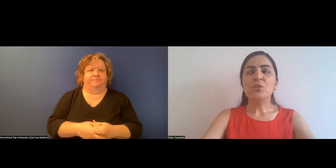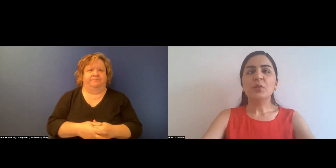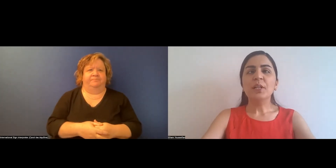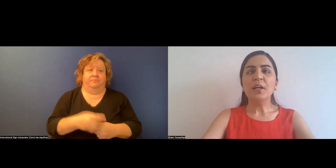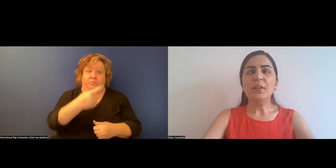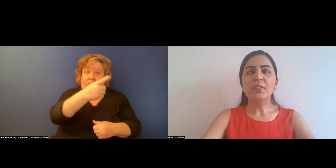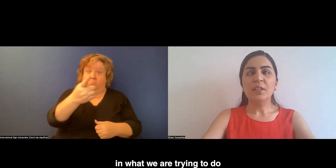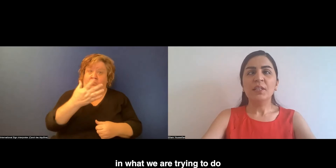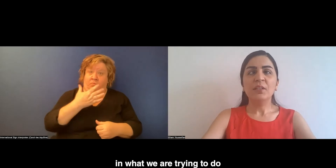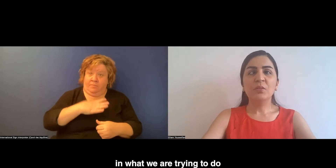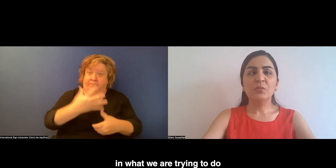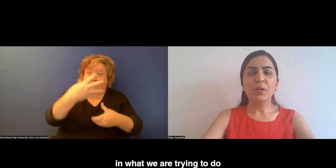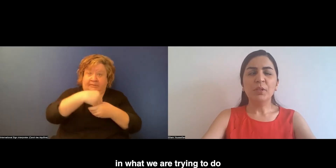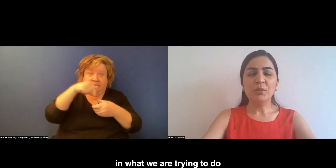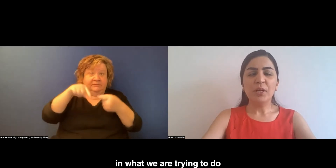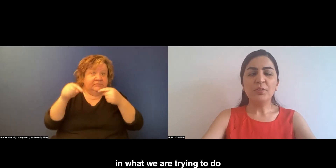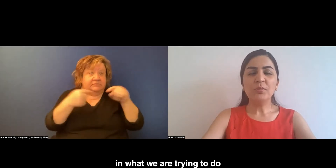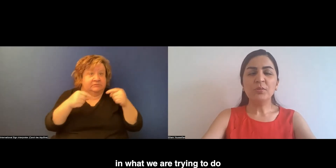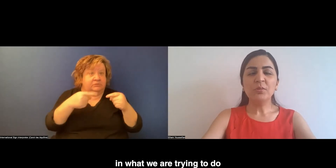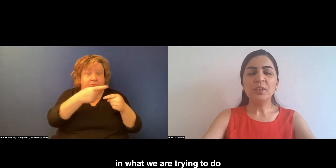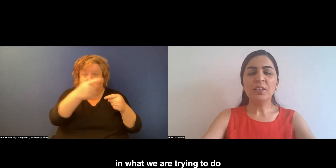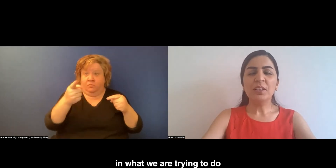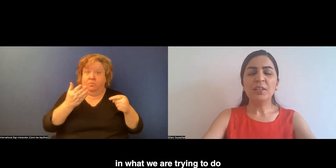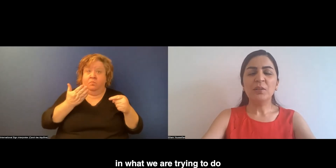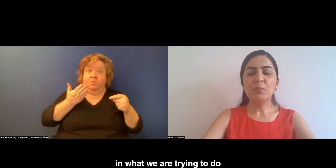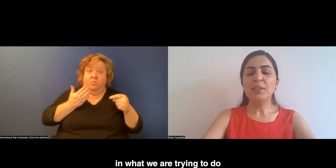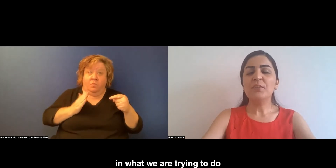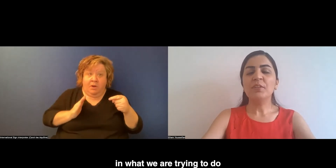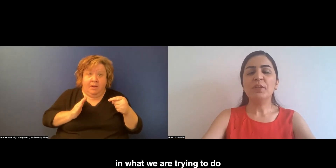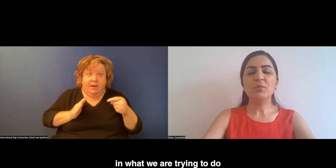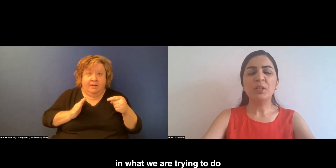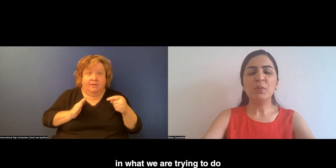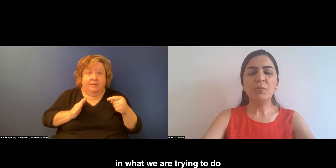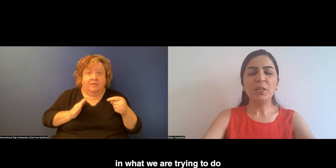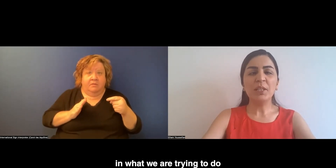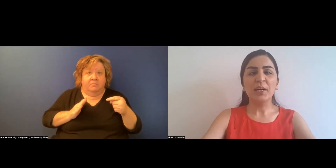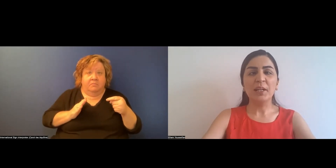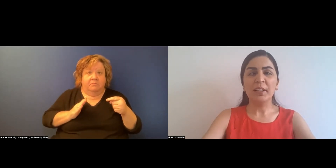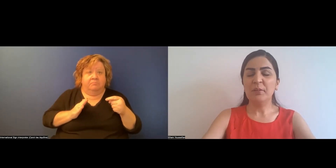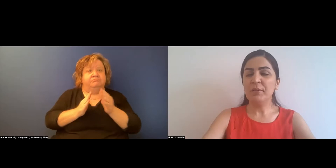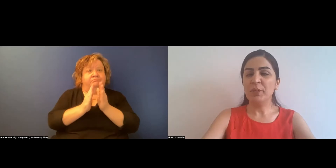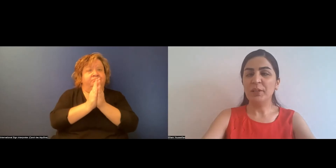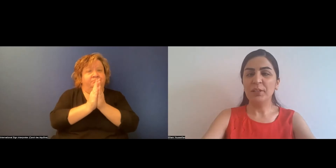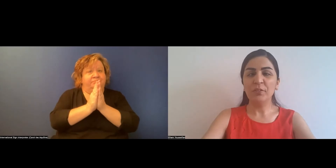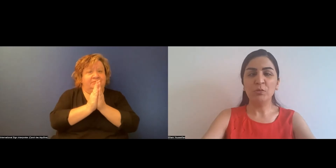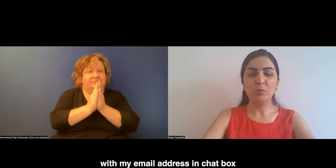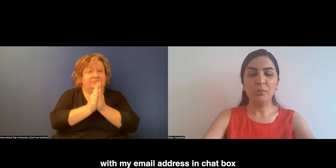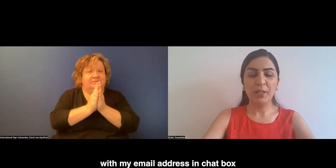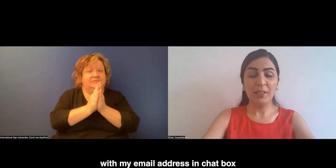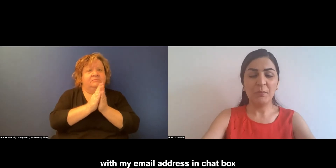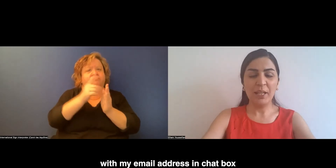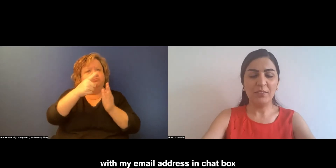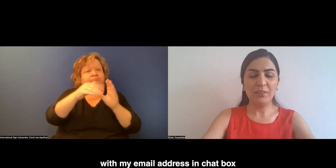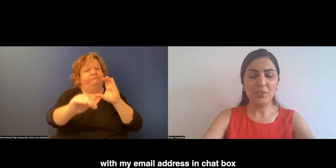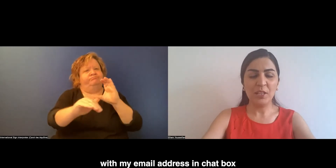conversations and join us in what we are trying to do, please feel free to email me. I request my colleague also to put